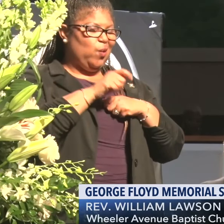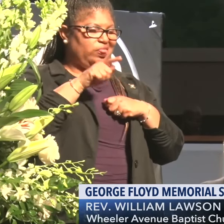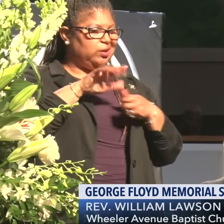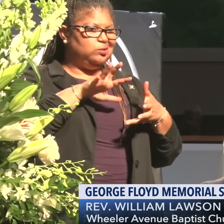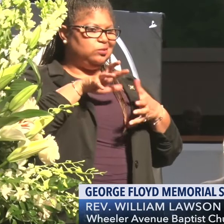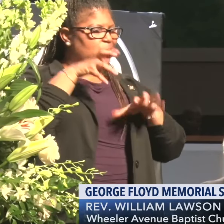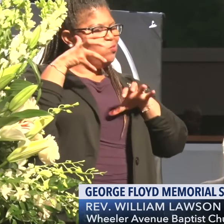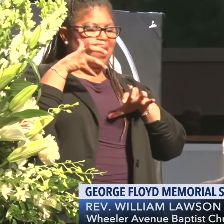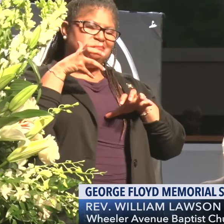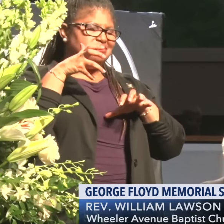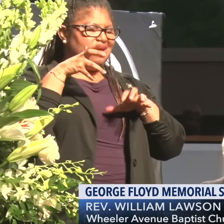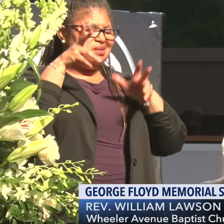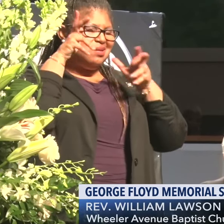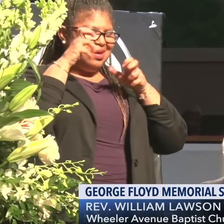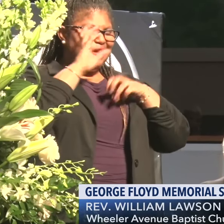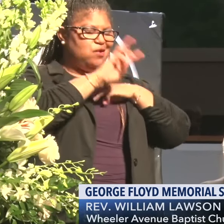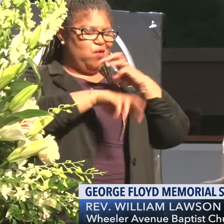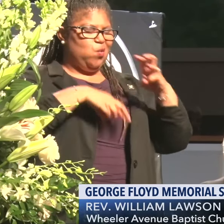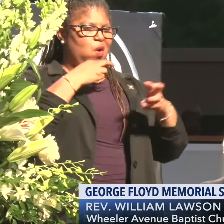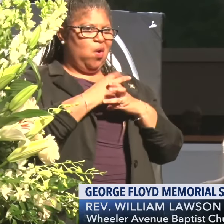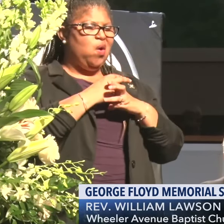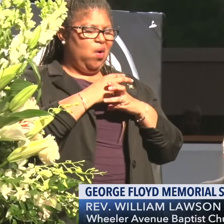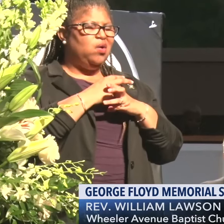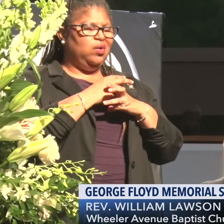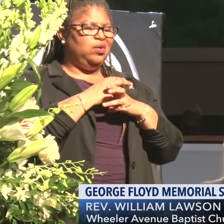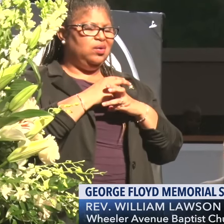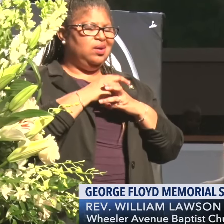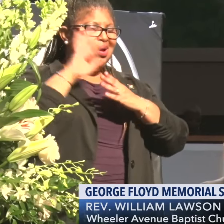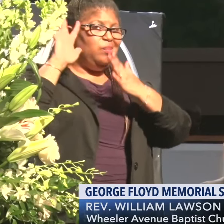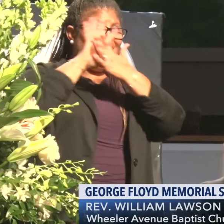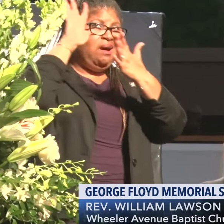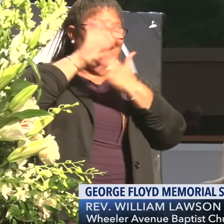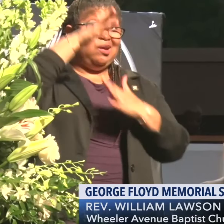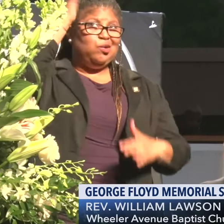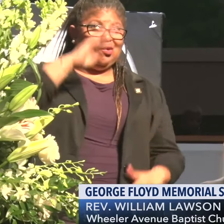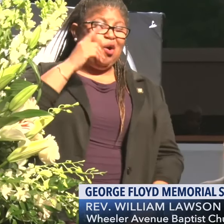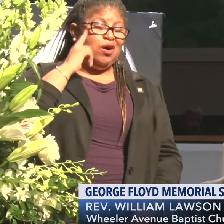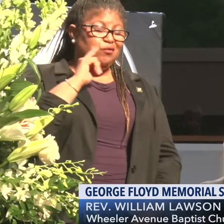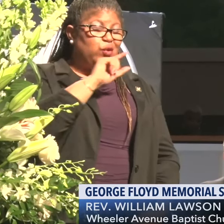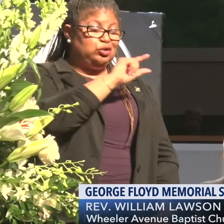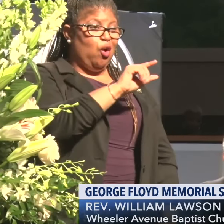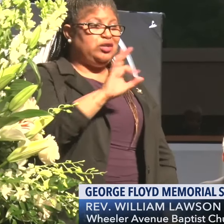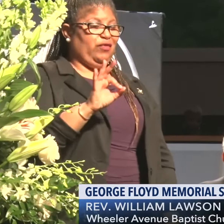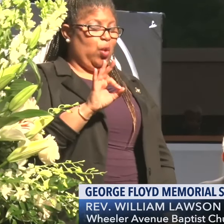world. Praise God for George Floyd.